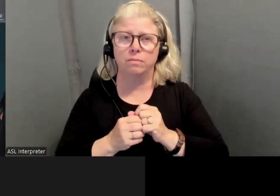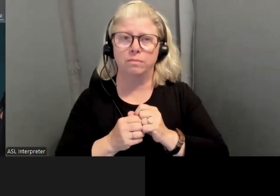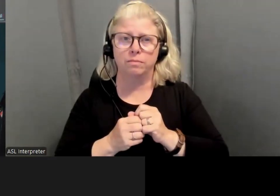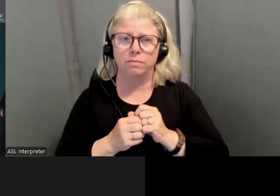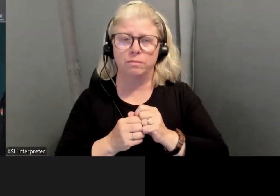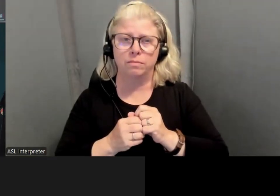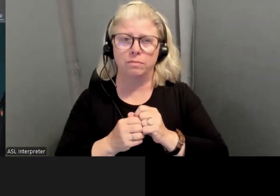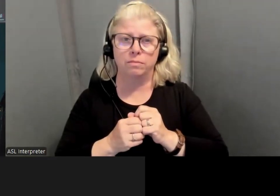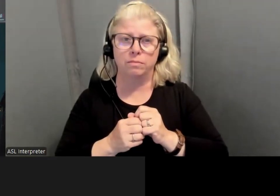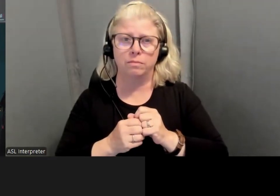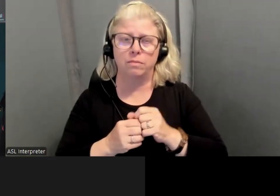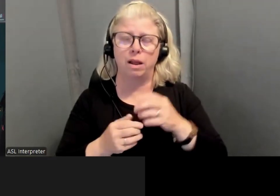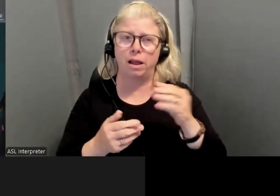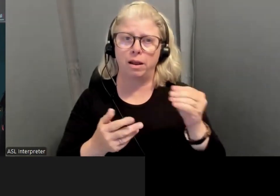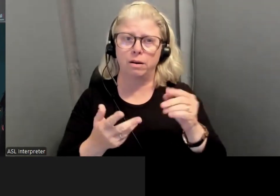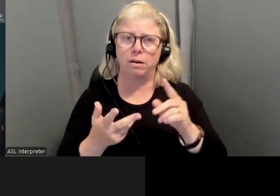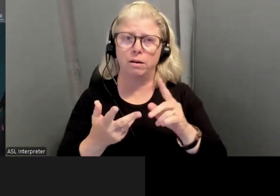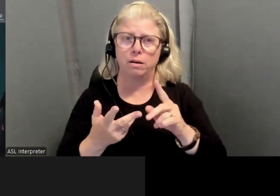And